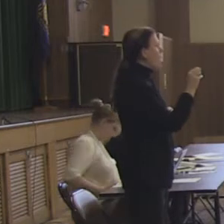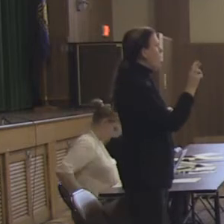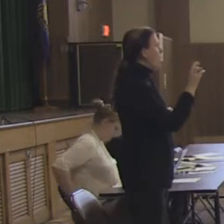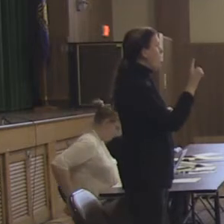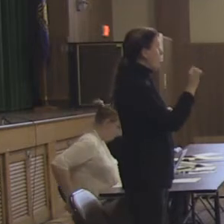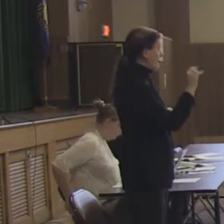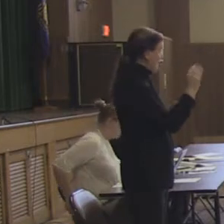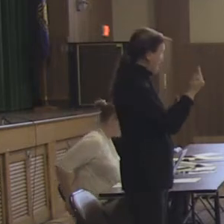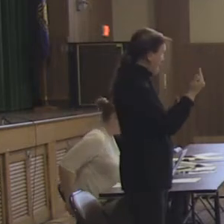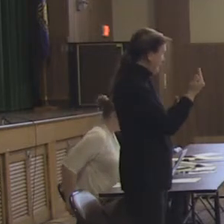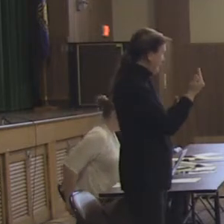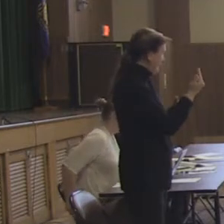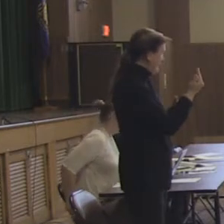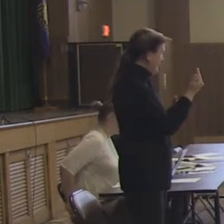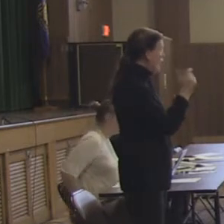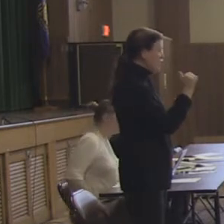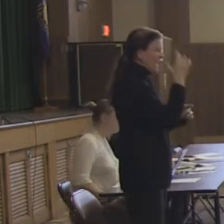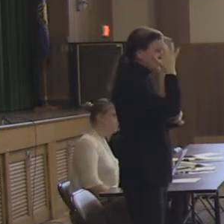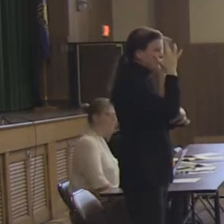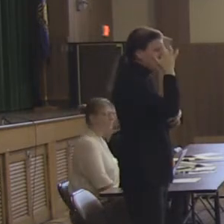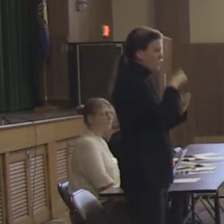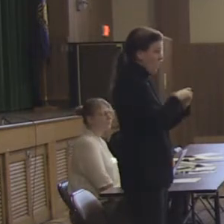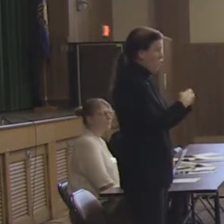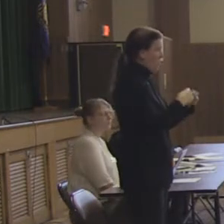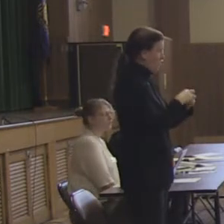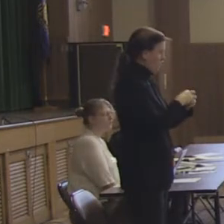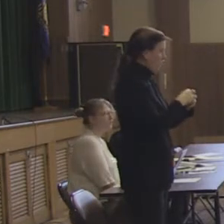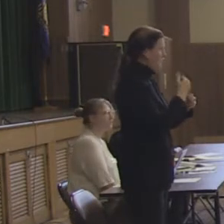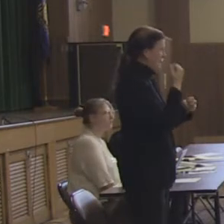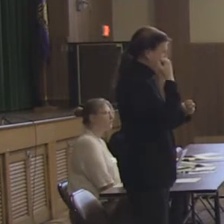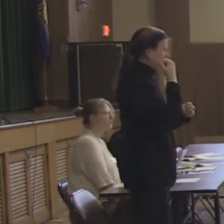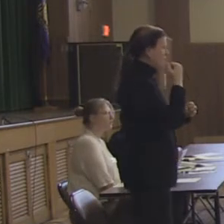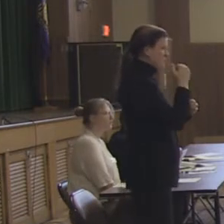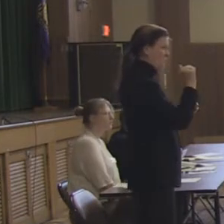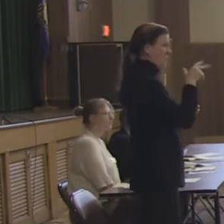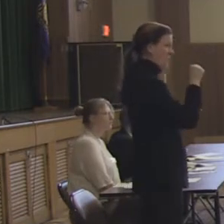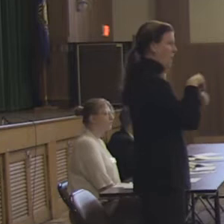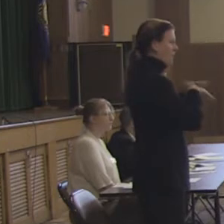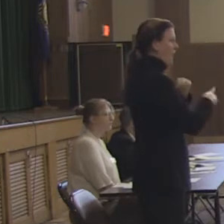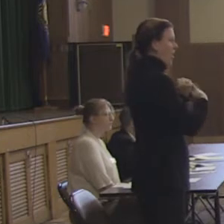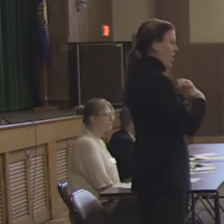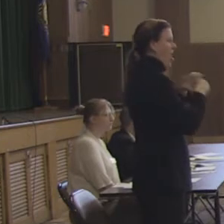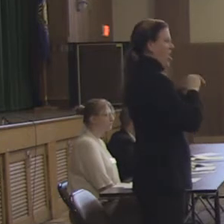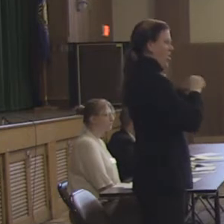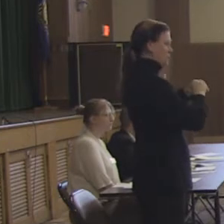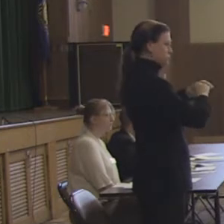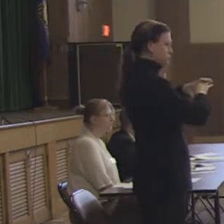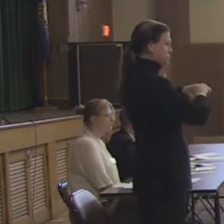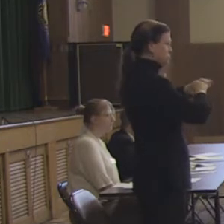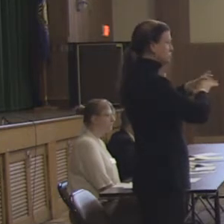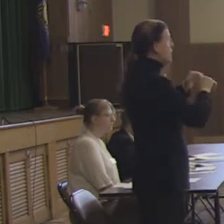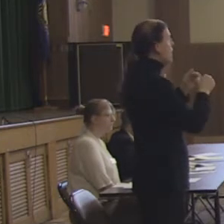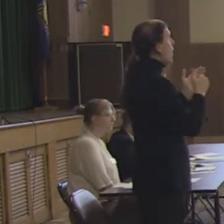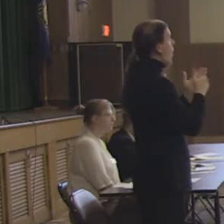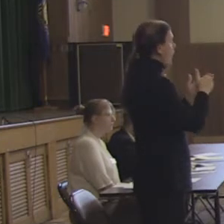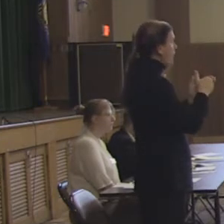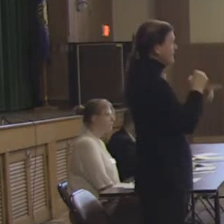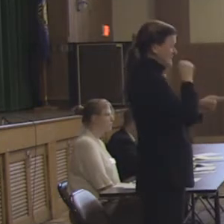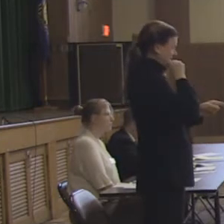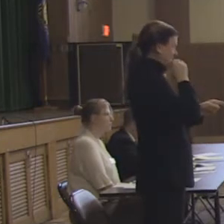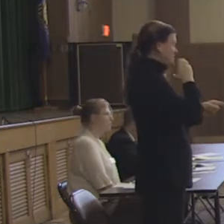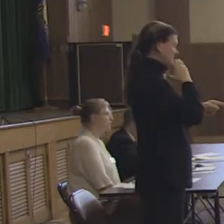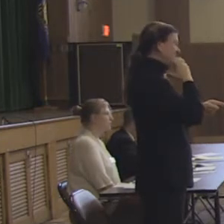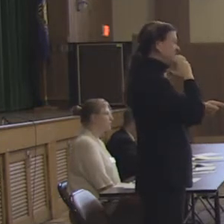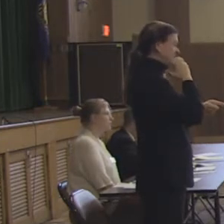not a lot of people know how to deal with. And sometimes when I'd come across these situations, the Department on Aging would be called, because most of these individuals